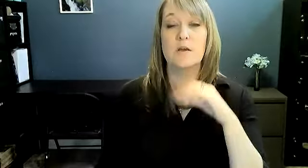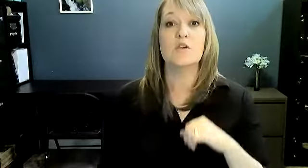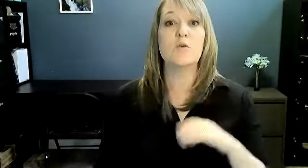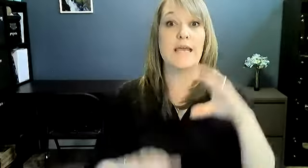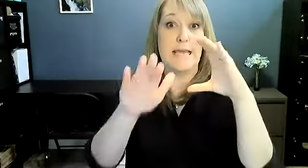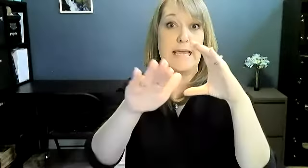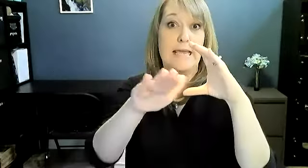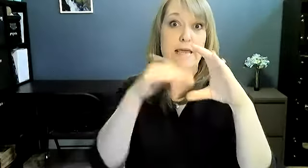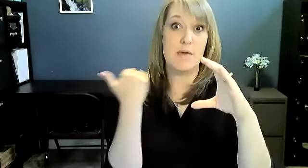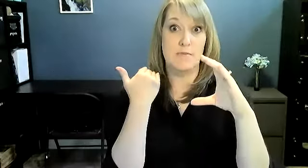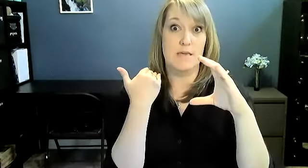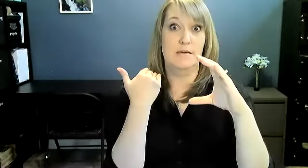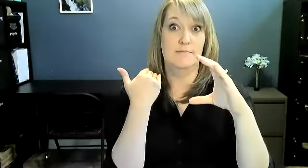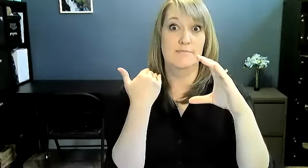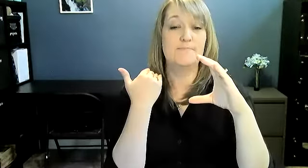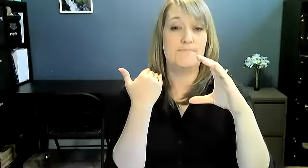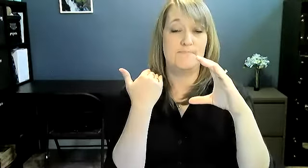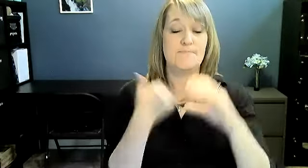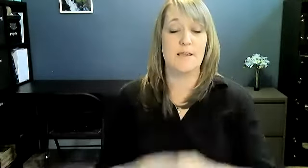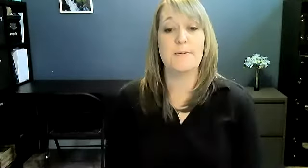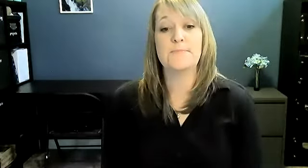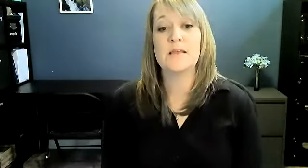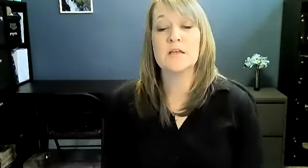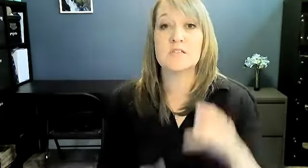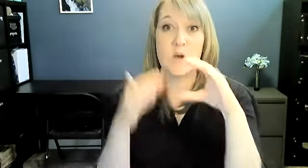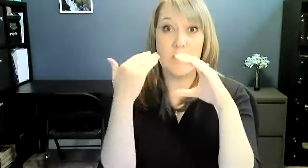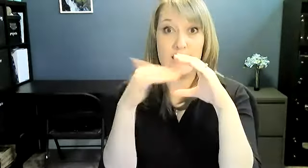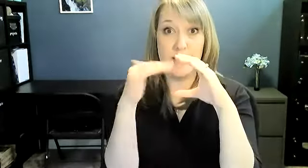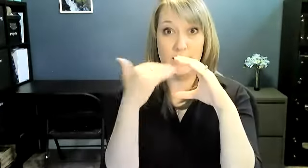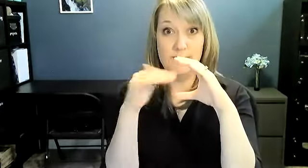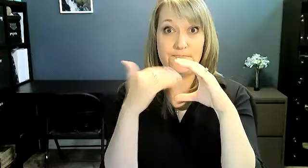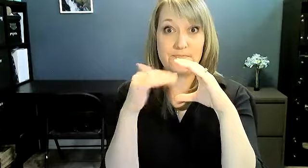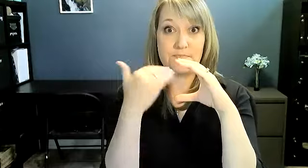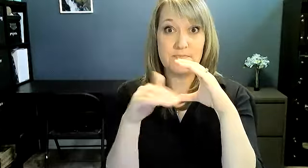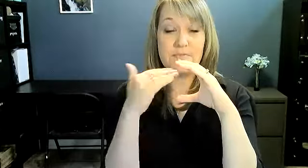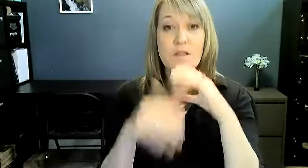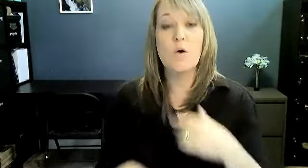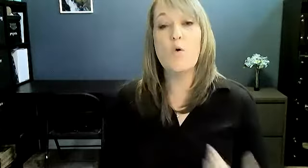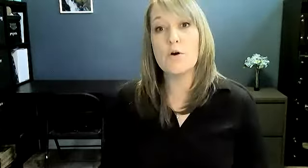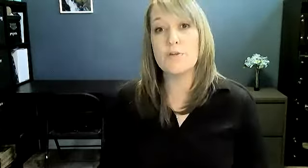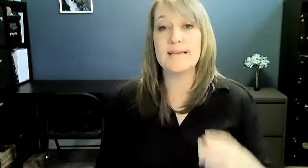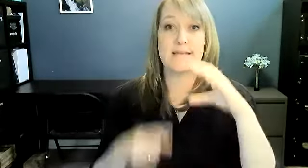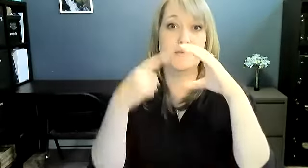You can email me. Okay, so email, or you may see